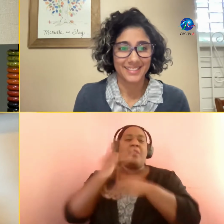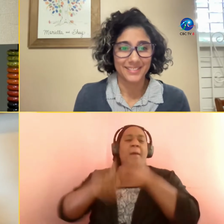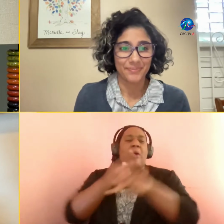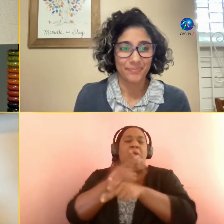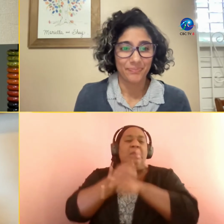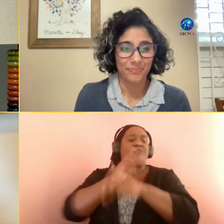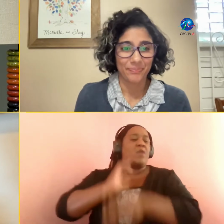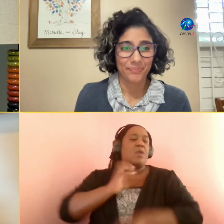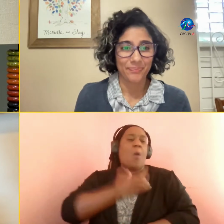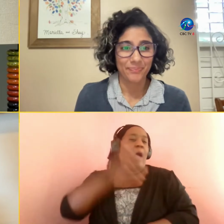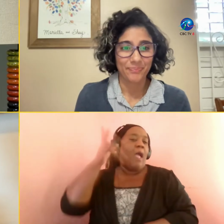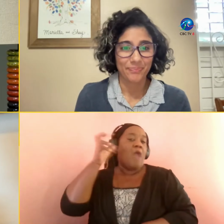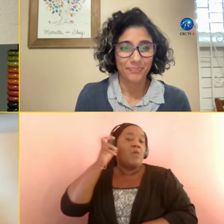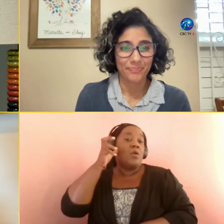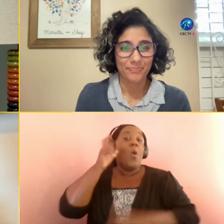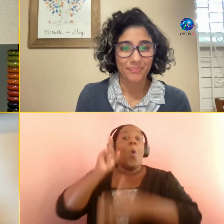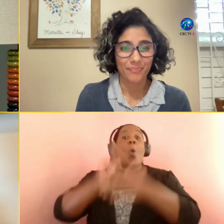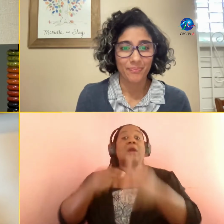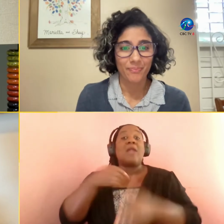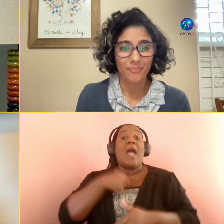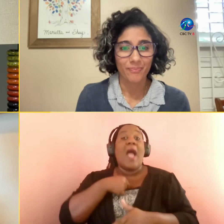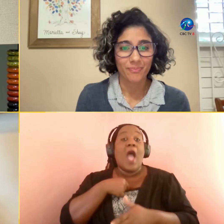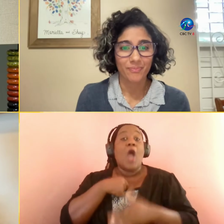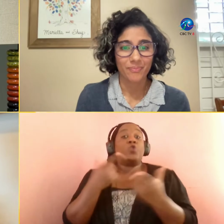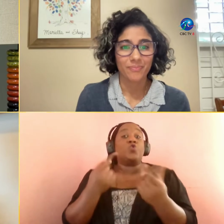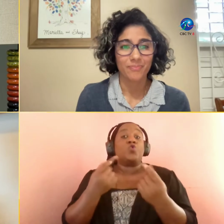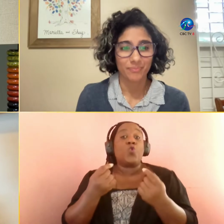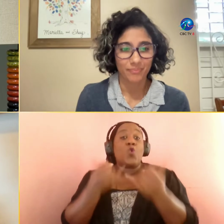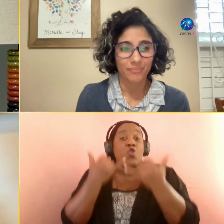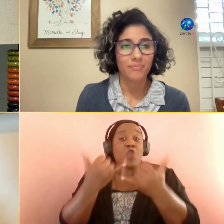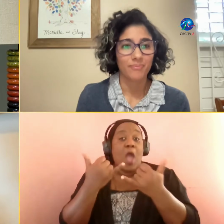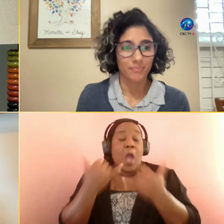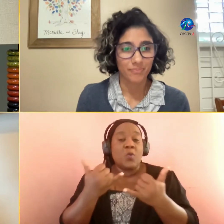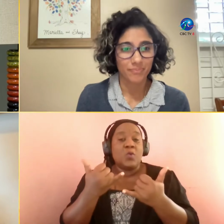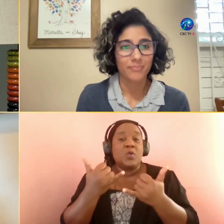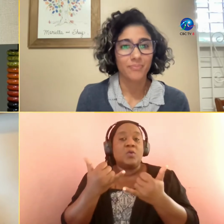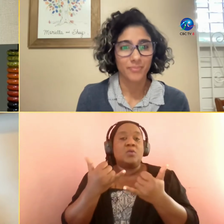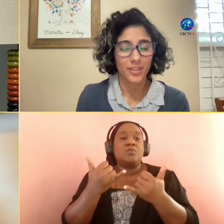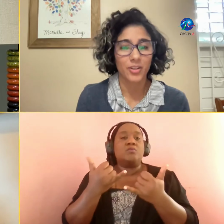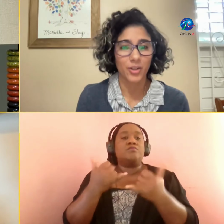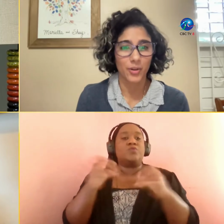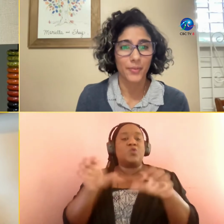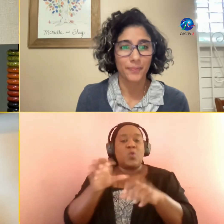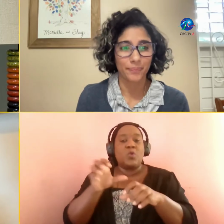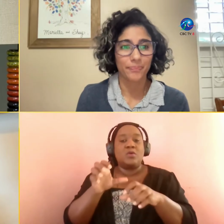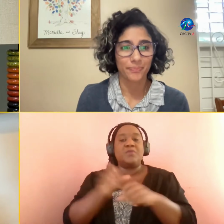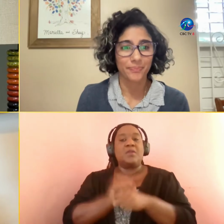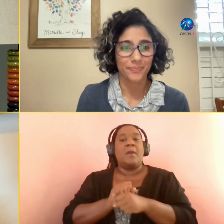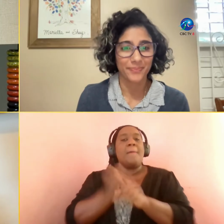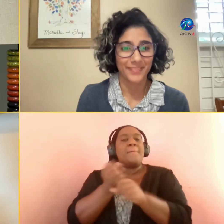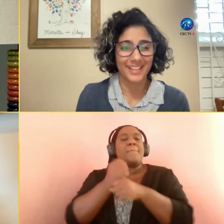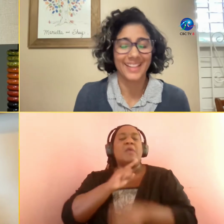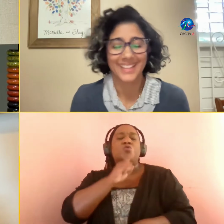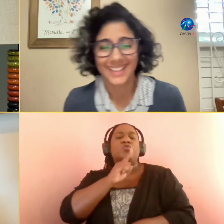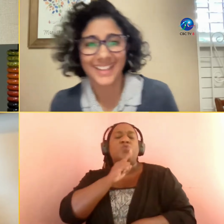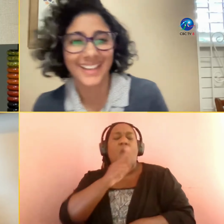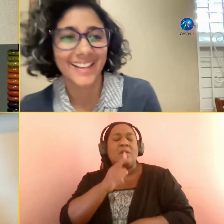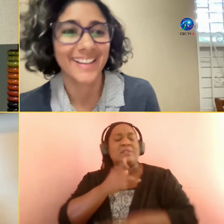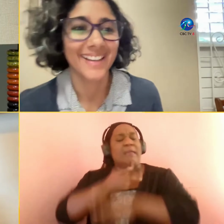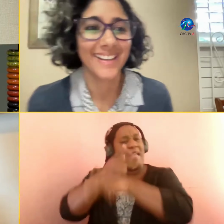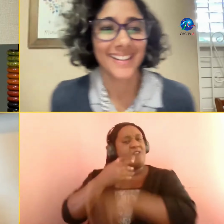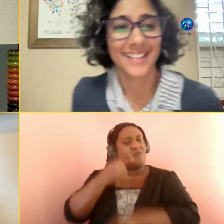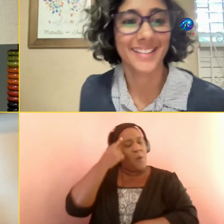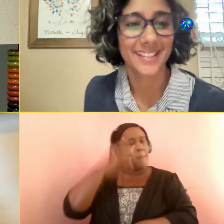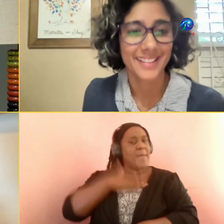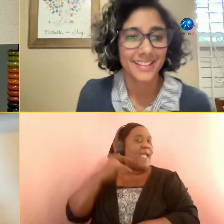So what do I now begin to pay greater attention to when it comes to air care that I need to really start to zone in on? For instance, I'll use